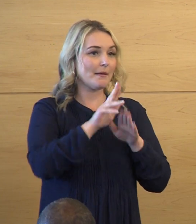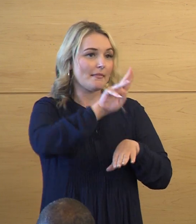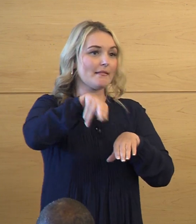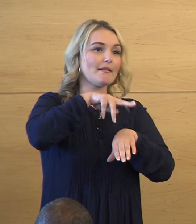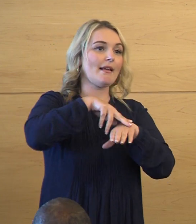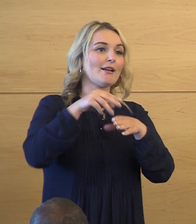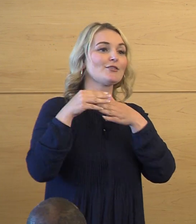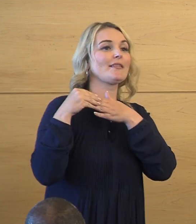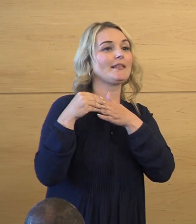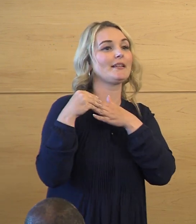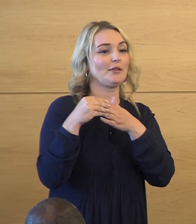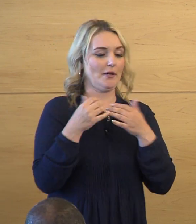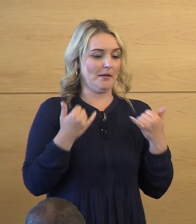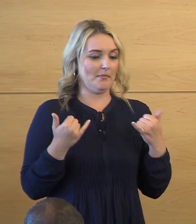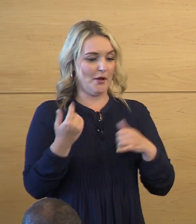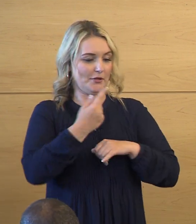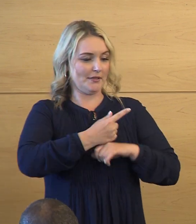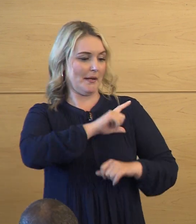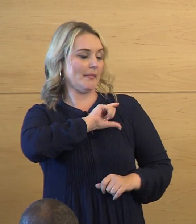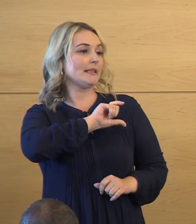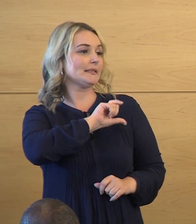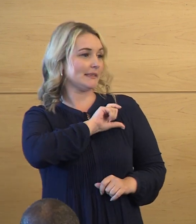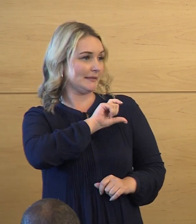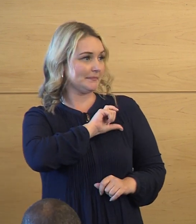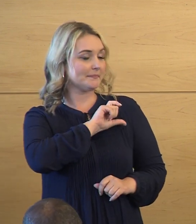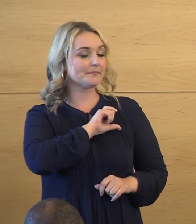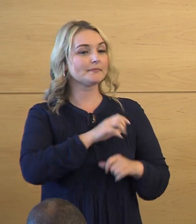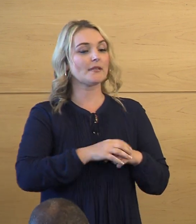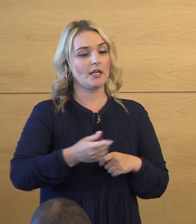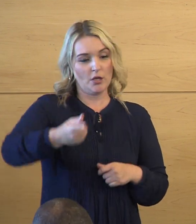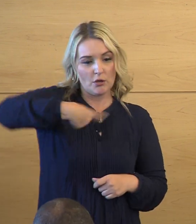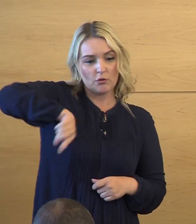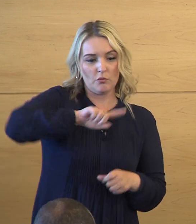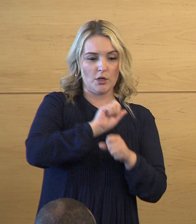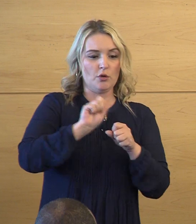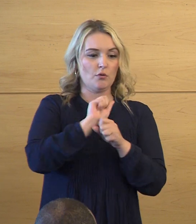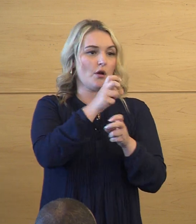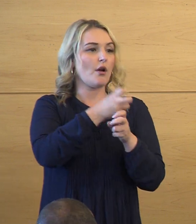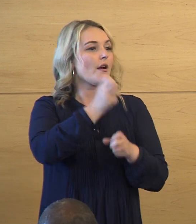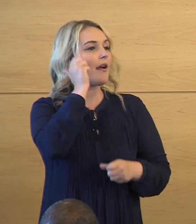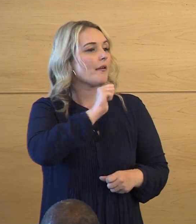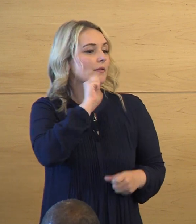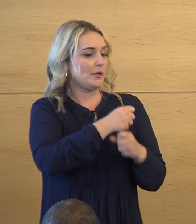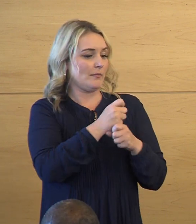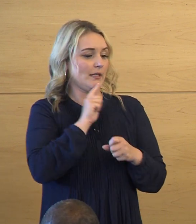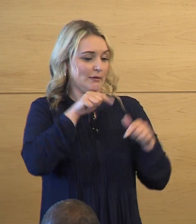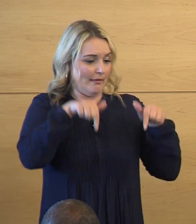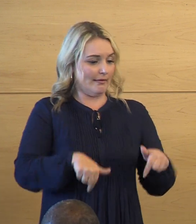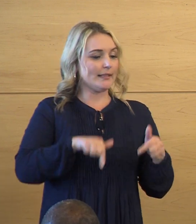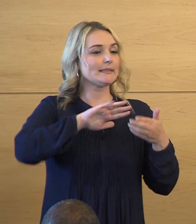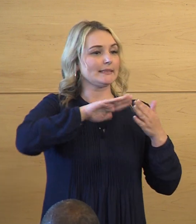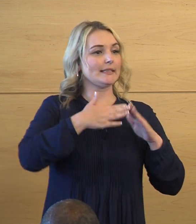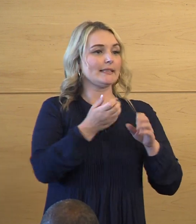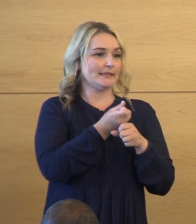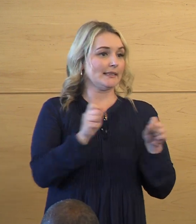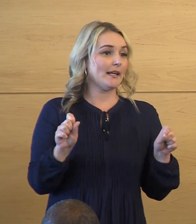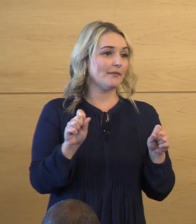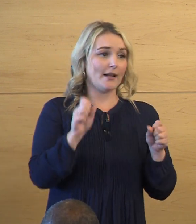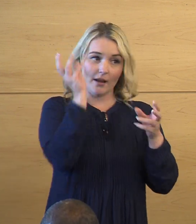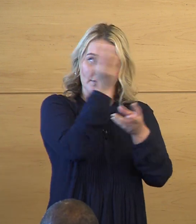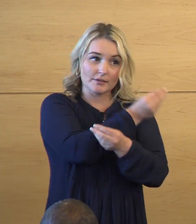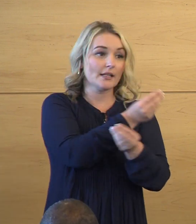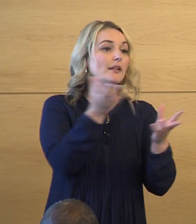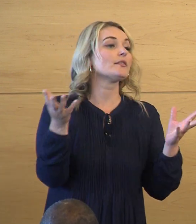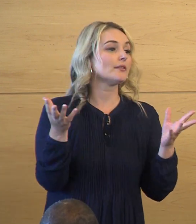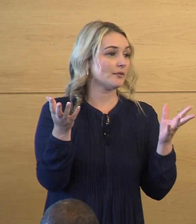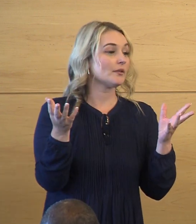leader in modern day policing. And we work really hard every day to make sure that this city is safe. And I will tell you,